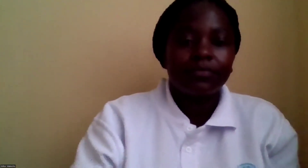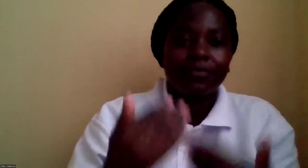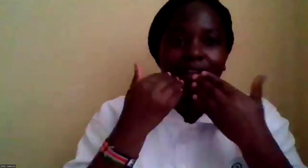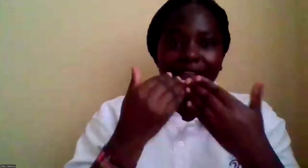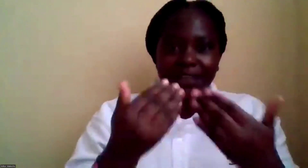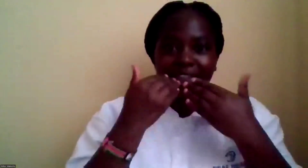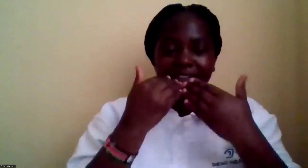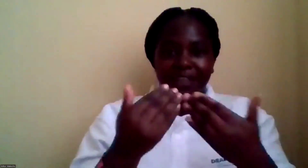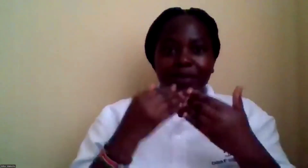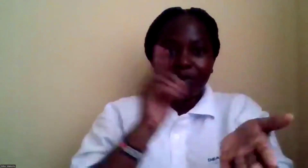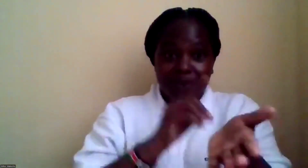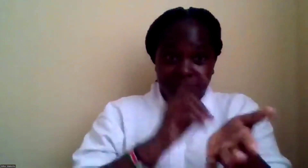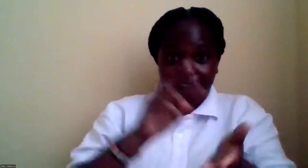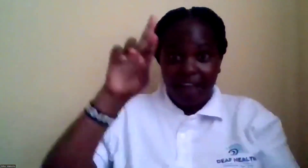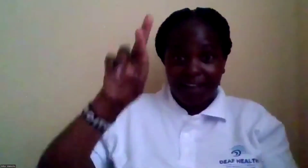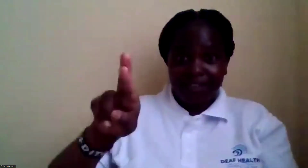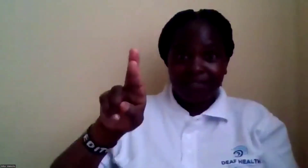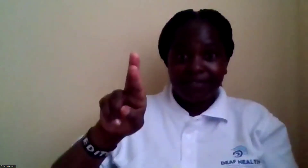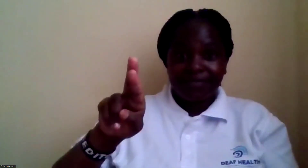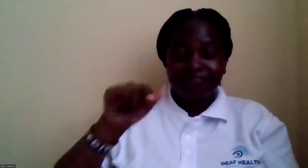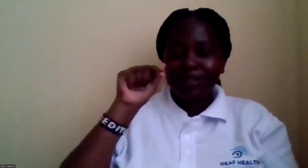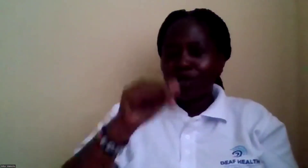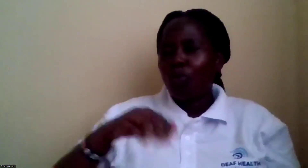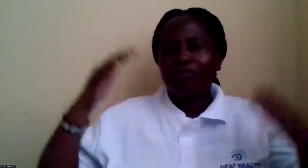thank you, Doc. Yeah, this was a robust presentation, and thank you.